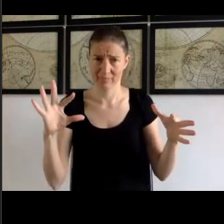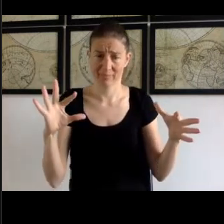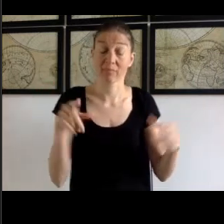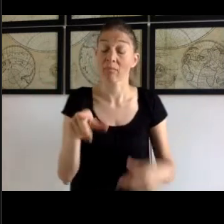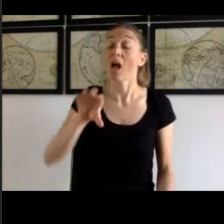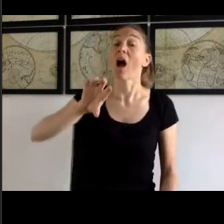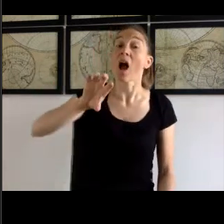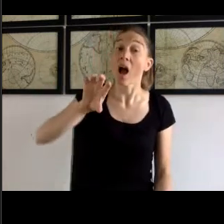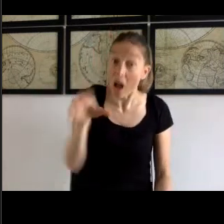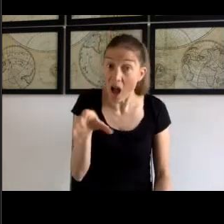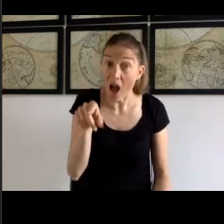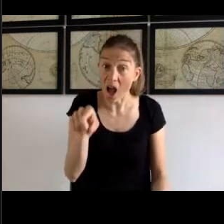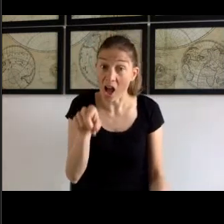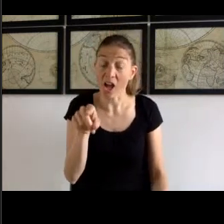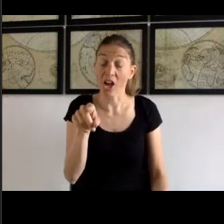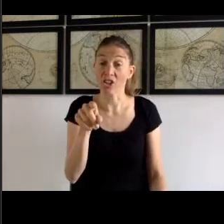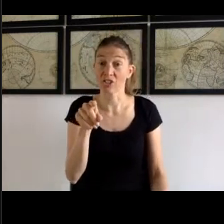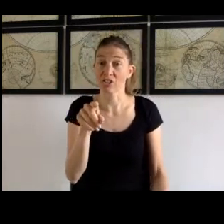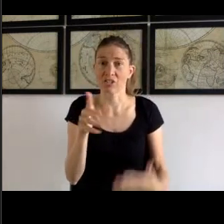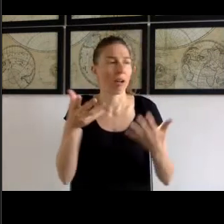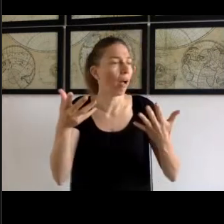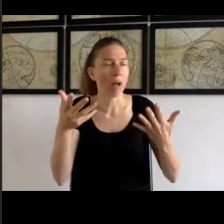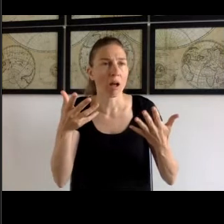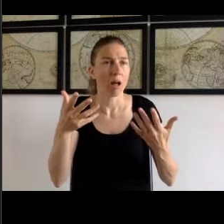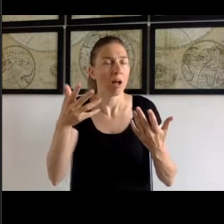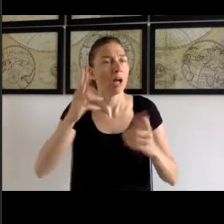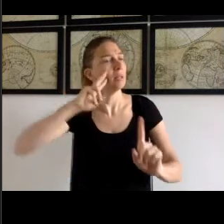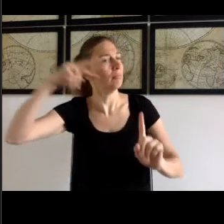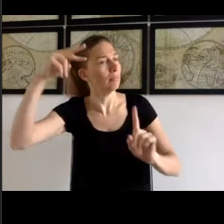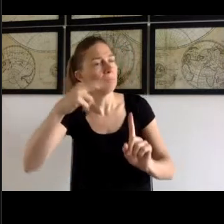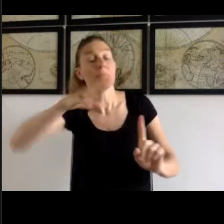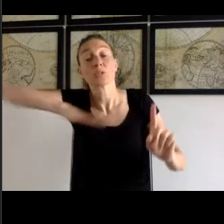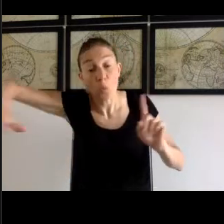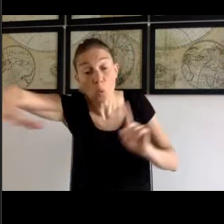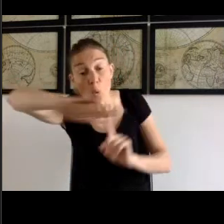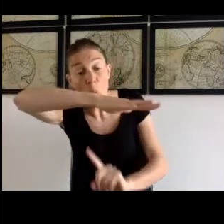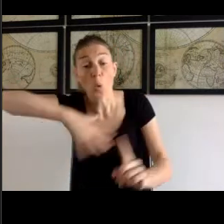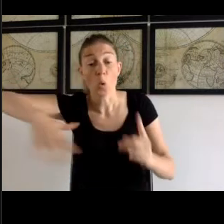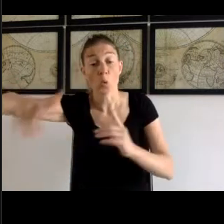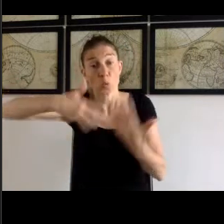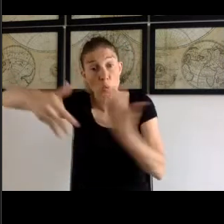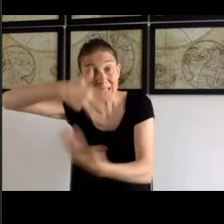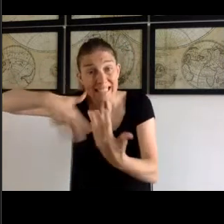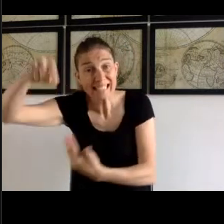the society that disabling person. Next step, and that